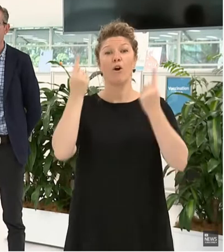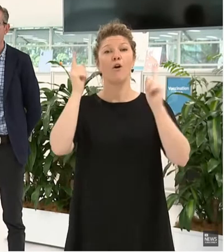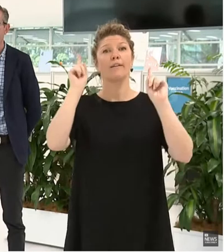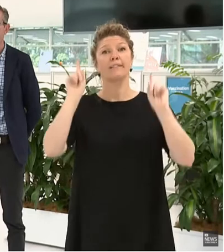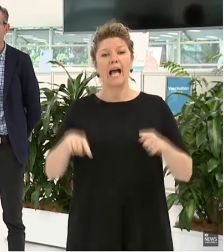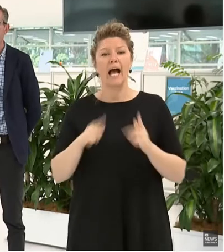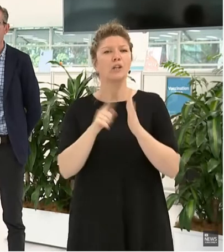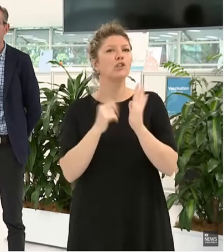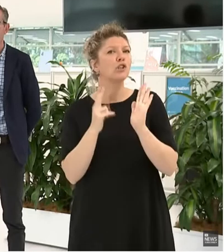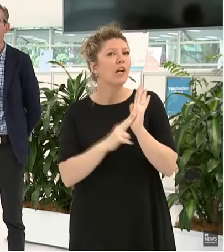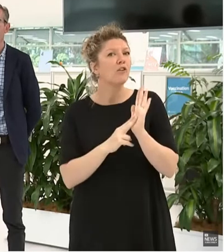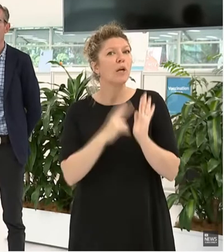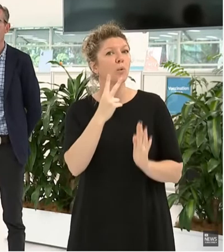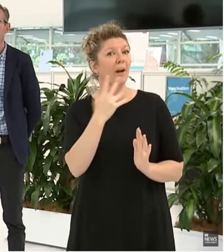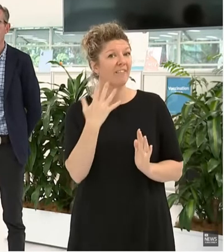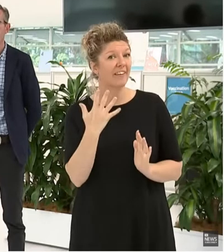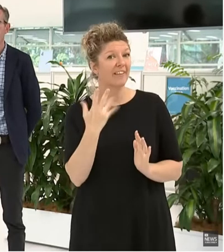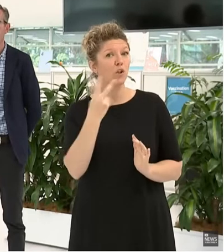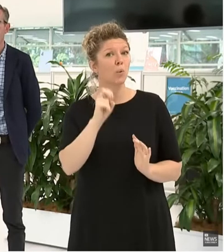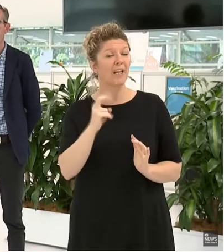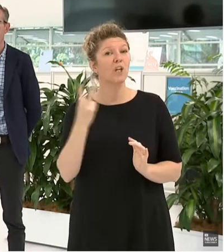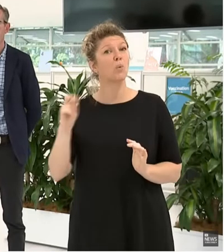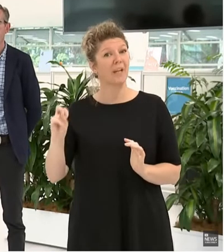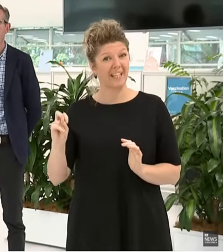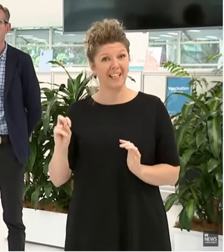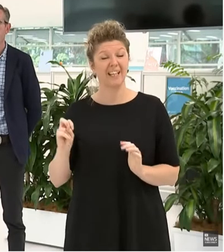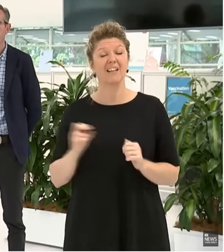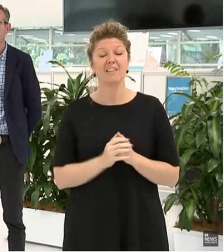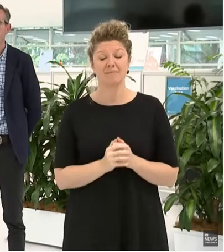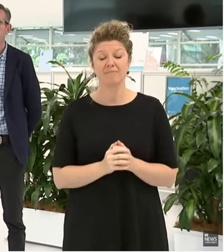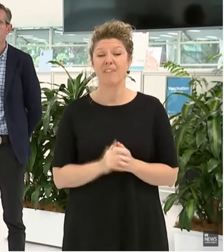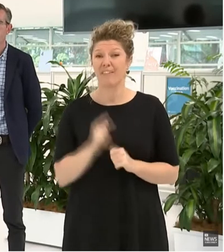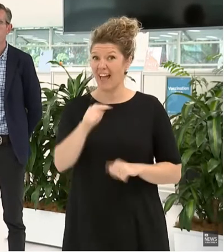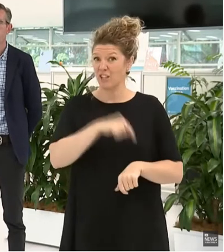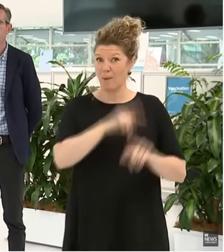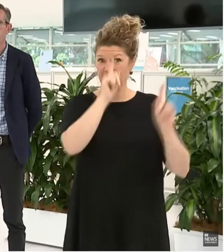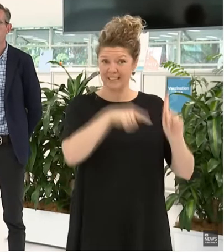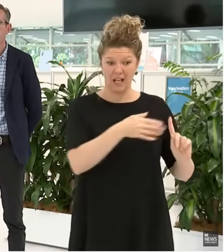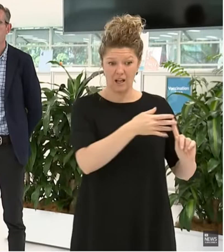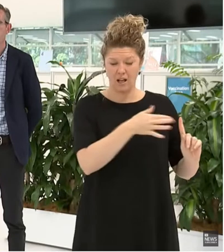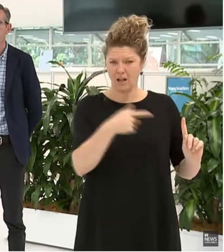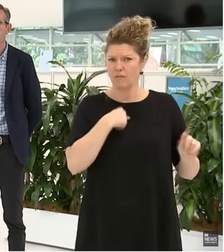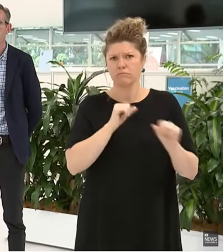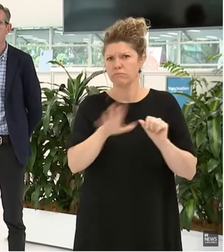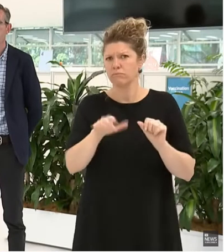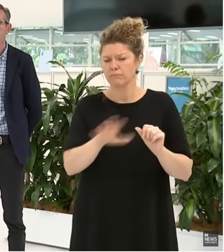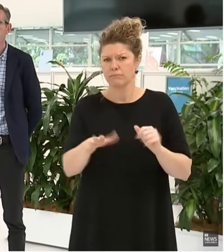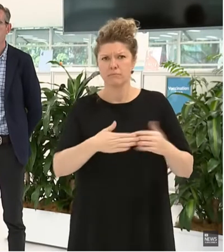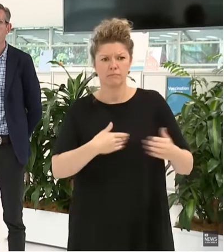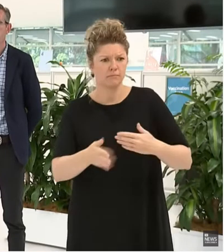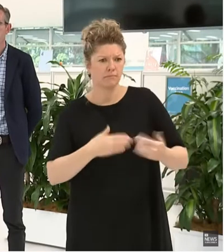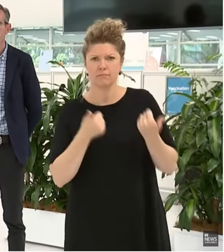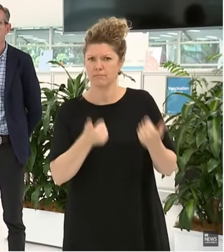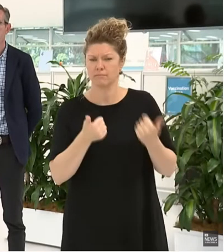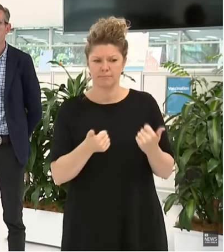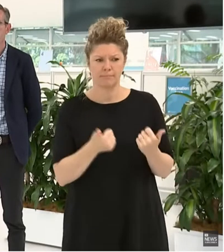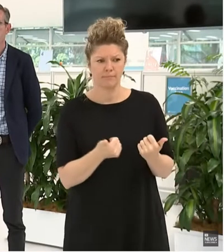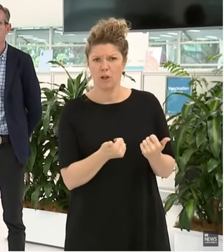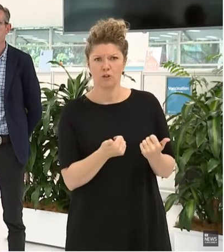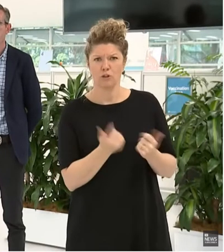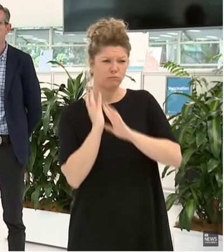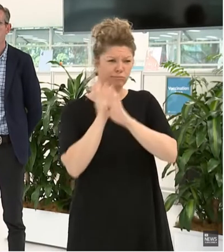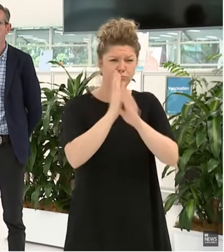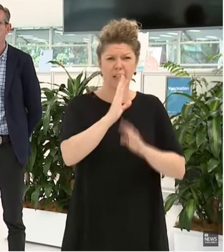back January 25th, 2020, and over the ensuing months we thought we were doing very well when we managed to get 40 or